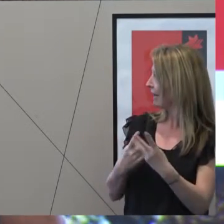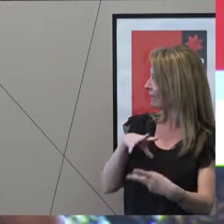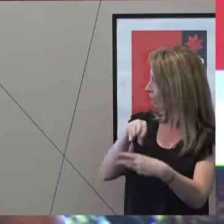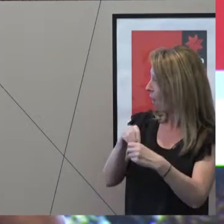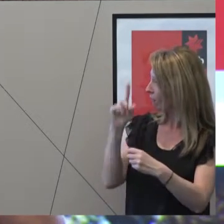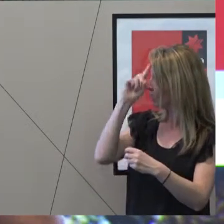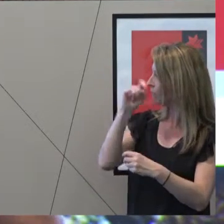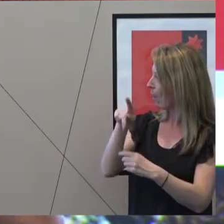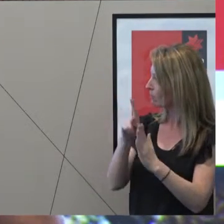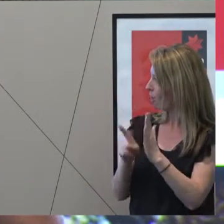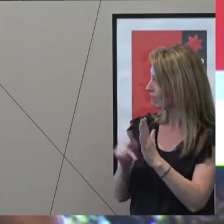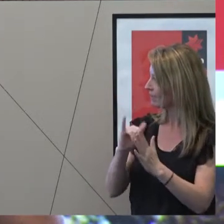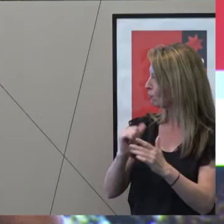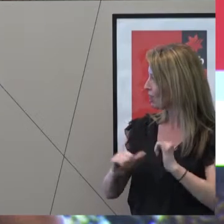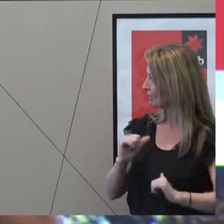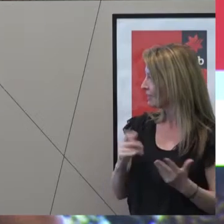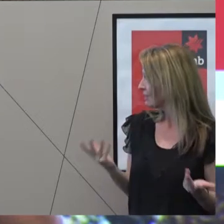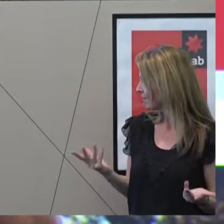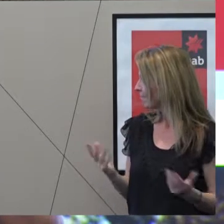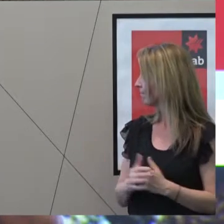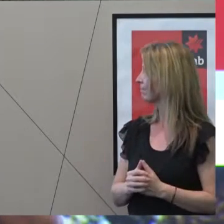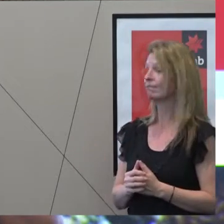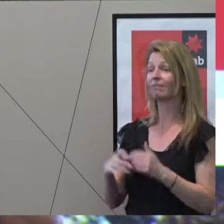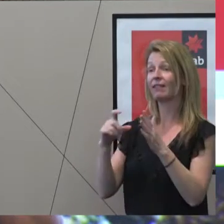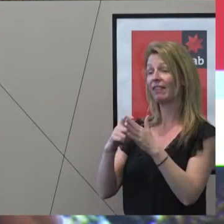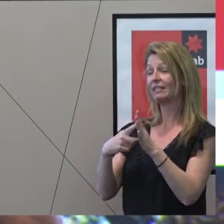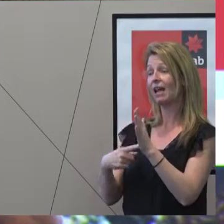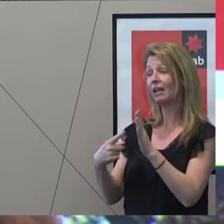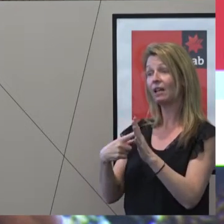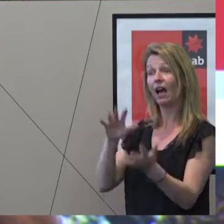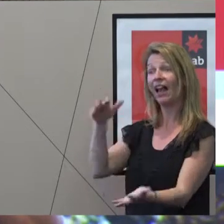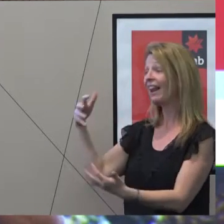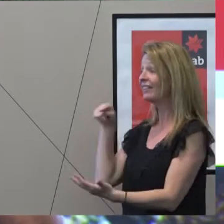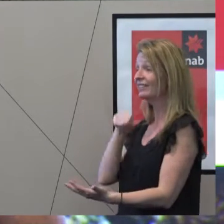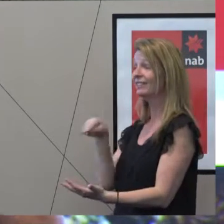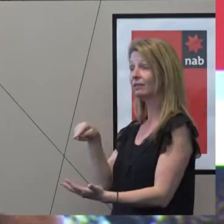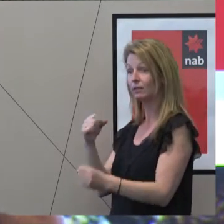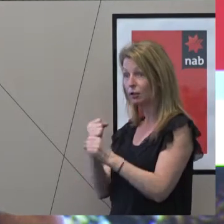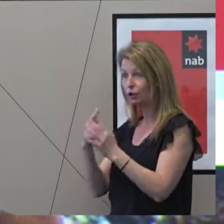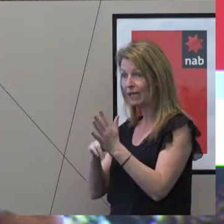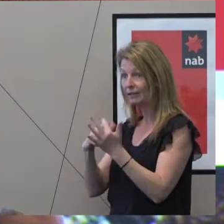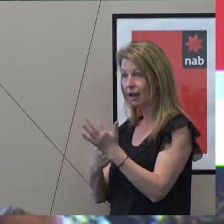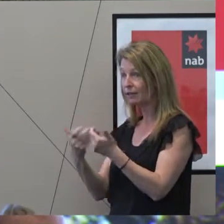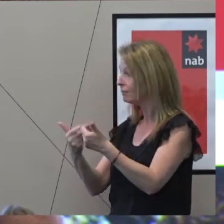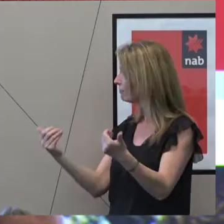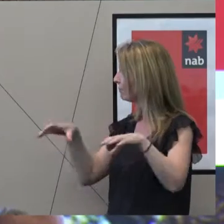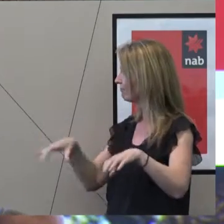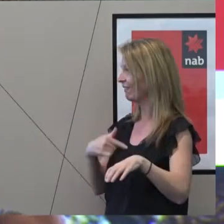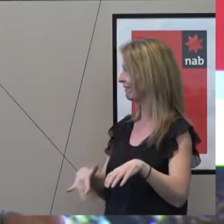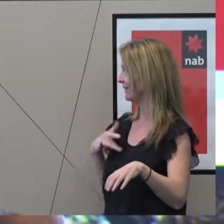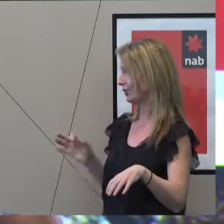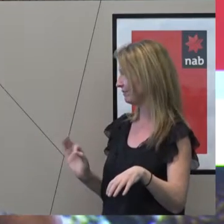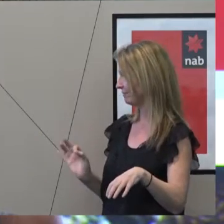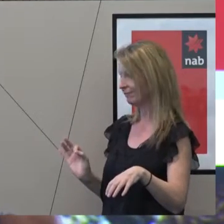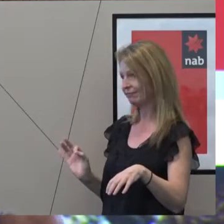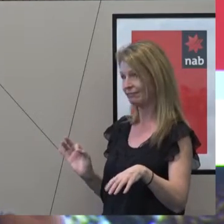developing those policies and practices? The data that's being collected, is it gender disaggregated? I would suggest not.